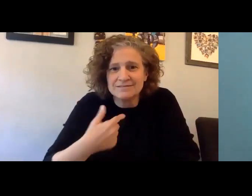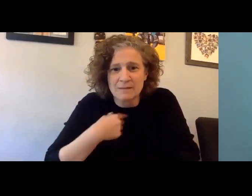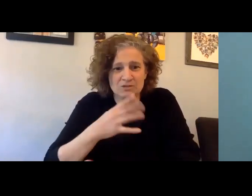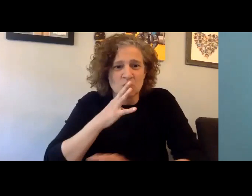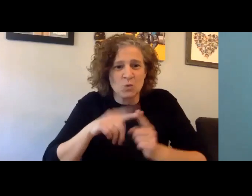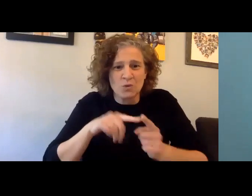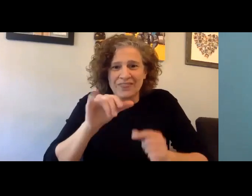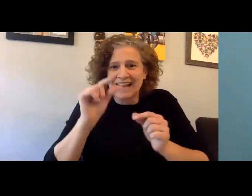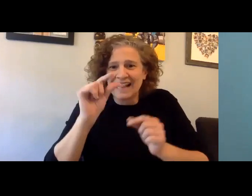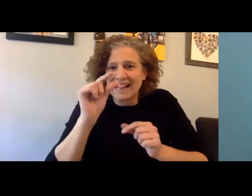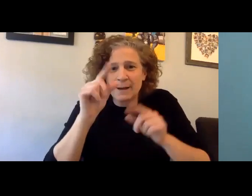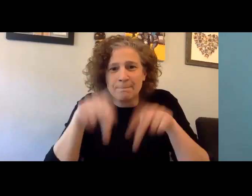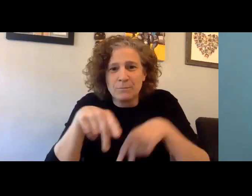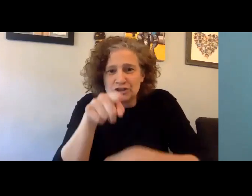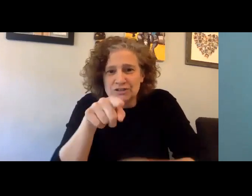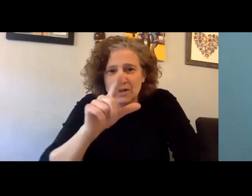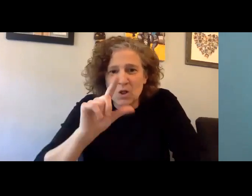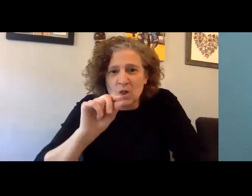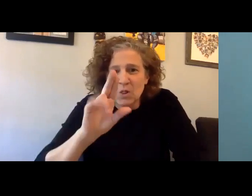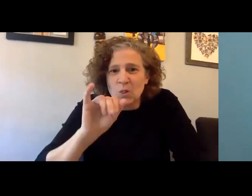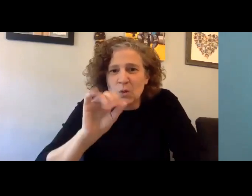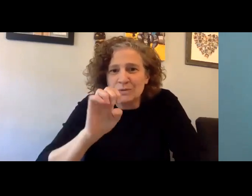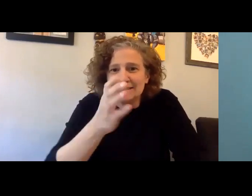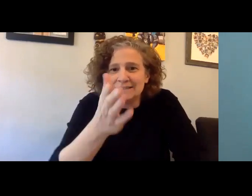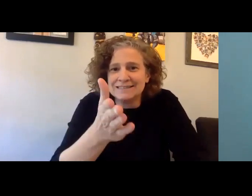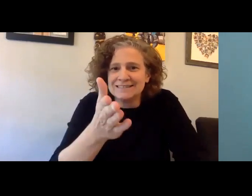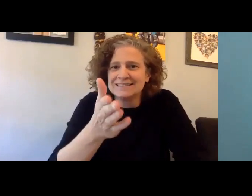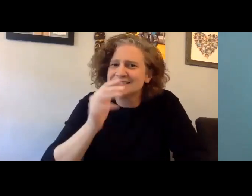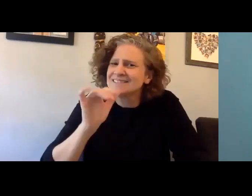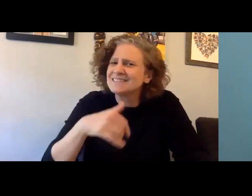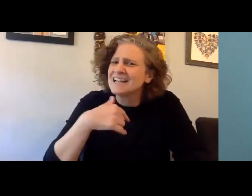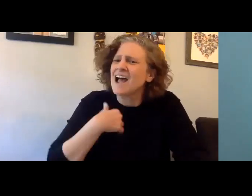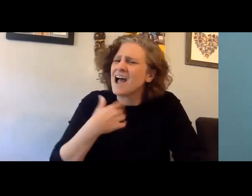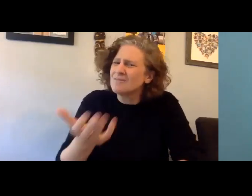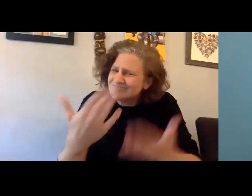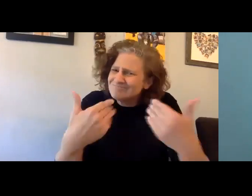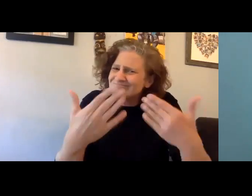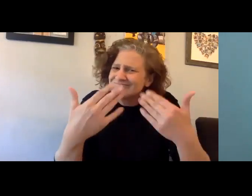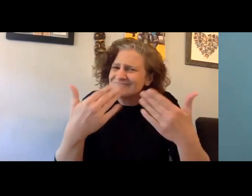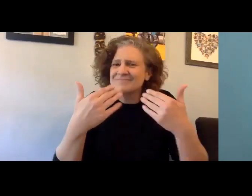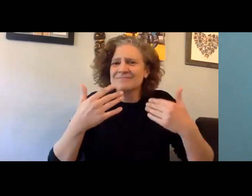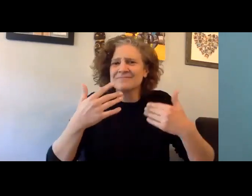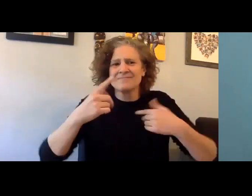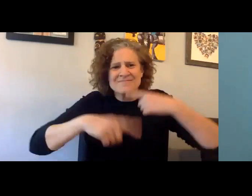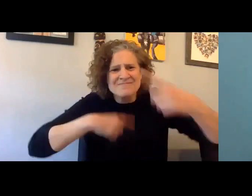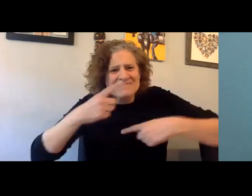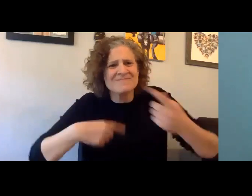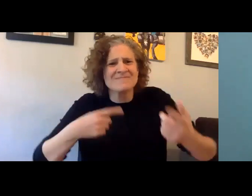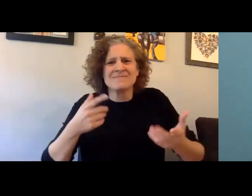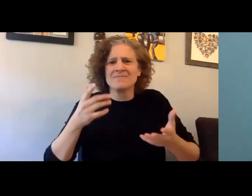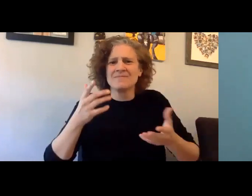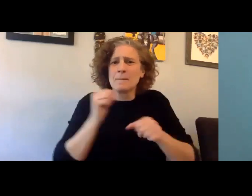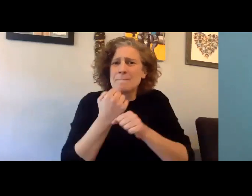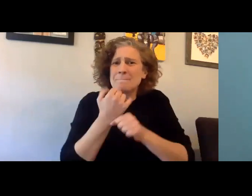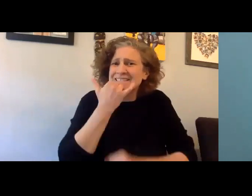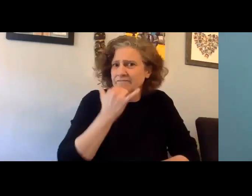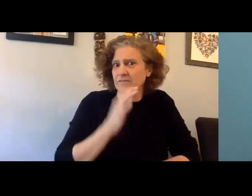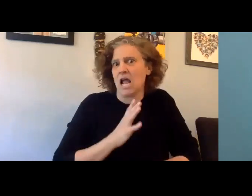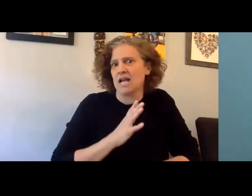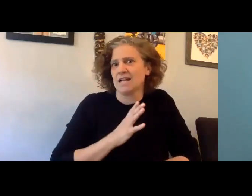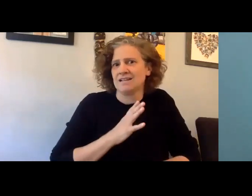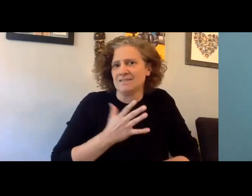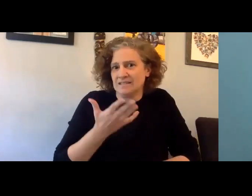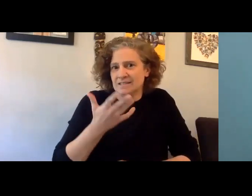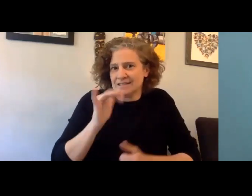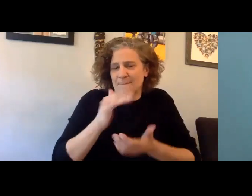faces. I feel like I'm talking to this one little person. I can see Louisa's face and that's it. So I really wish that this could be